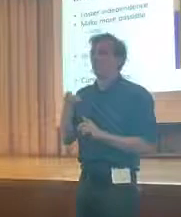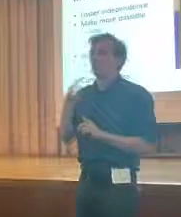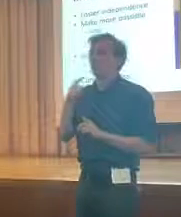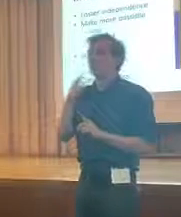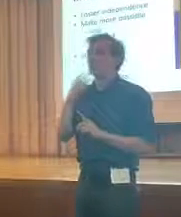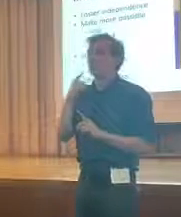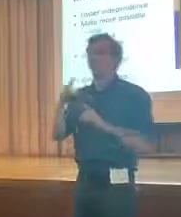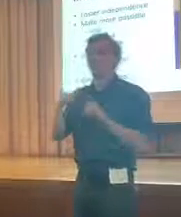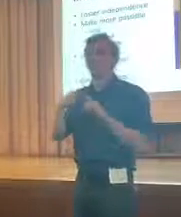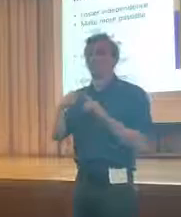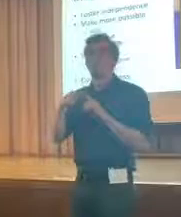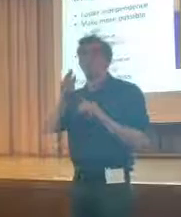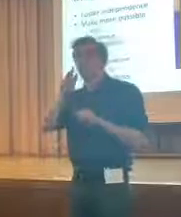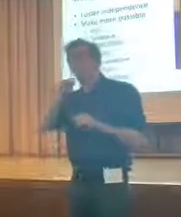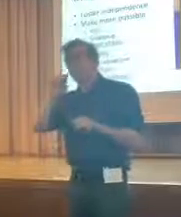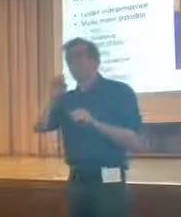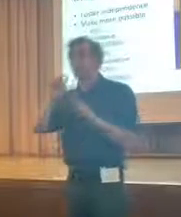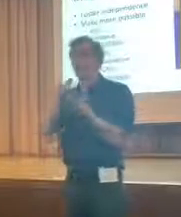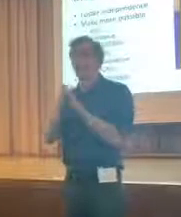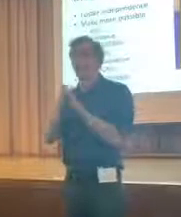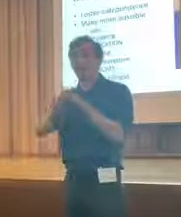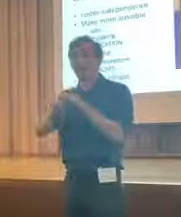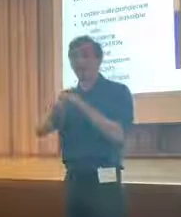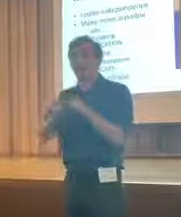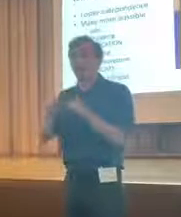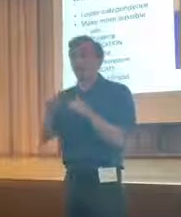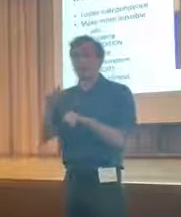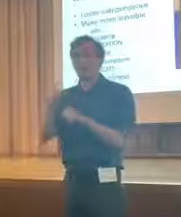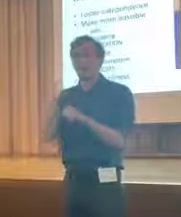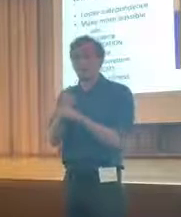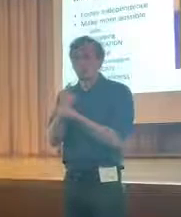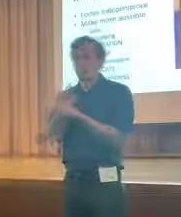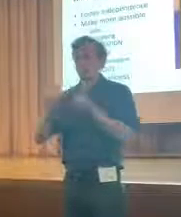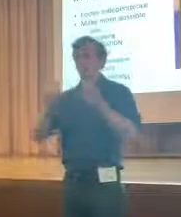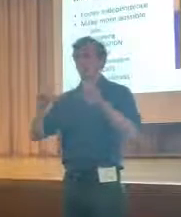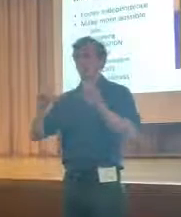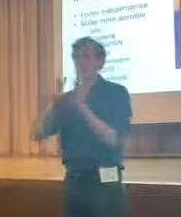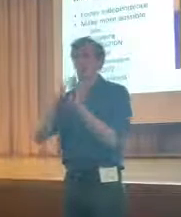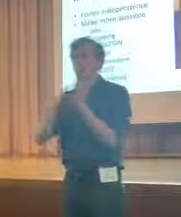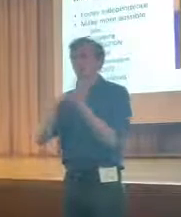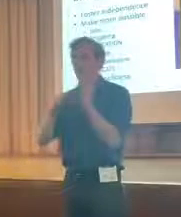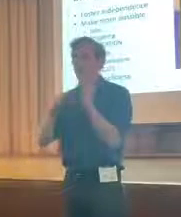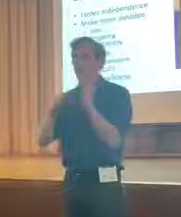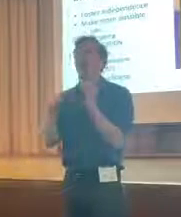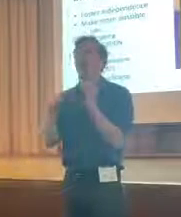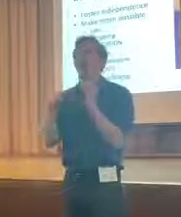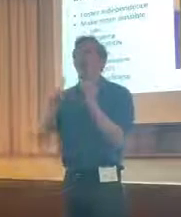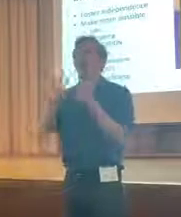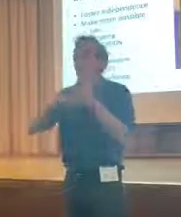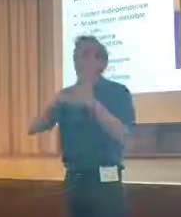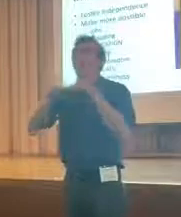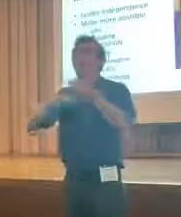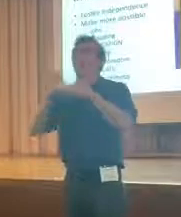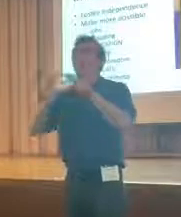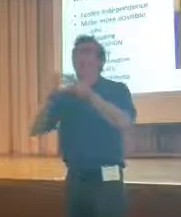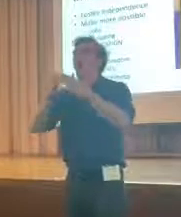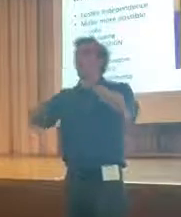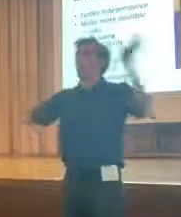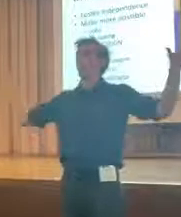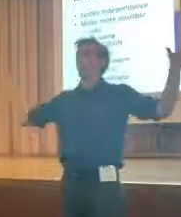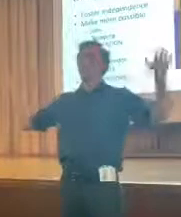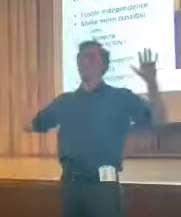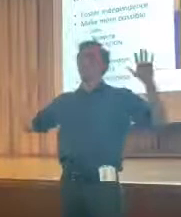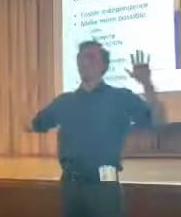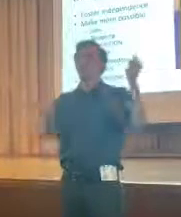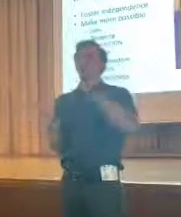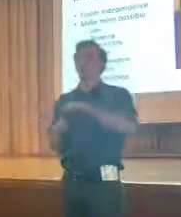for me when I was able to use a screen reader. So ask yourself, what is it like?